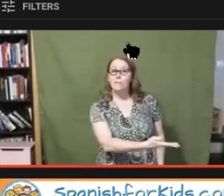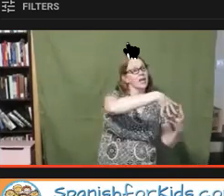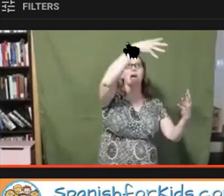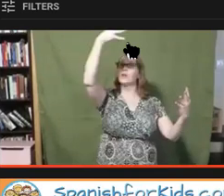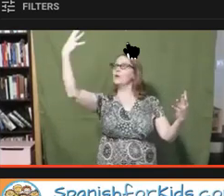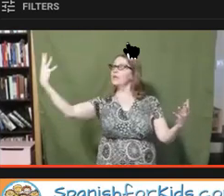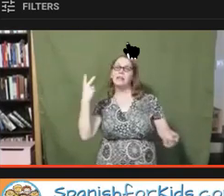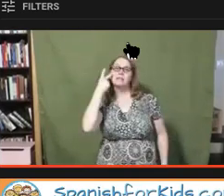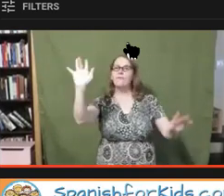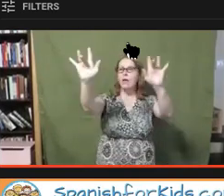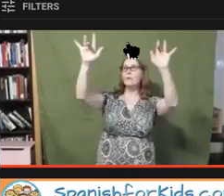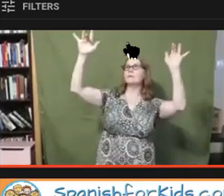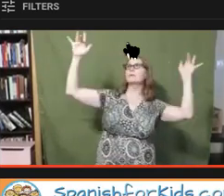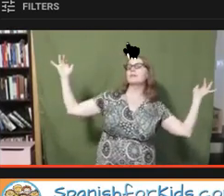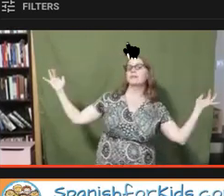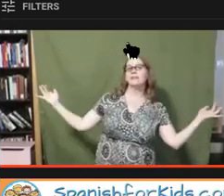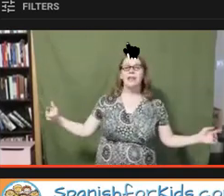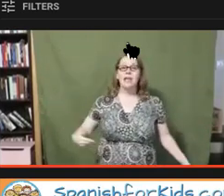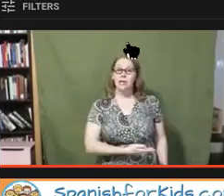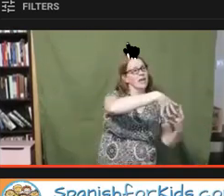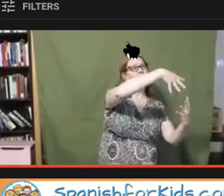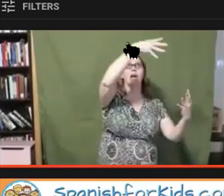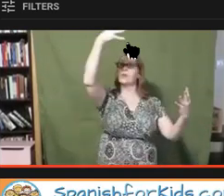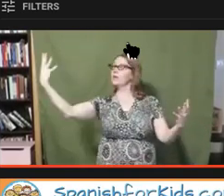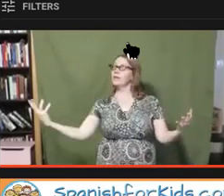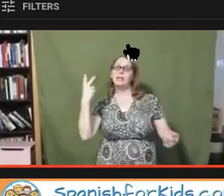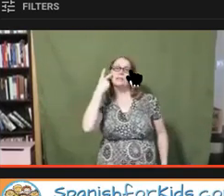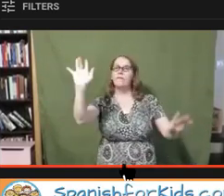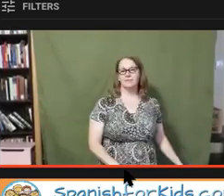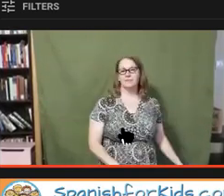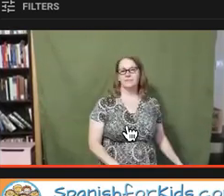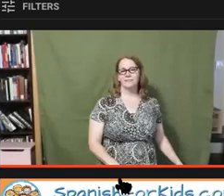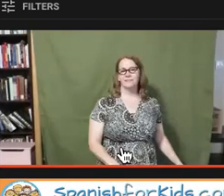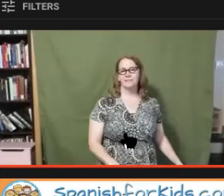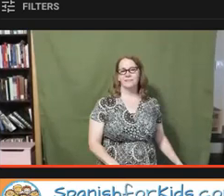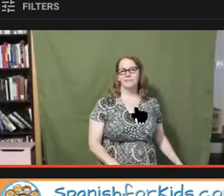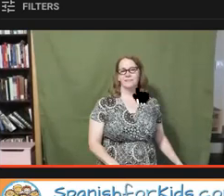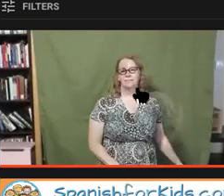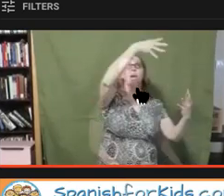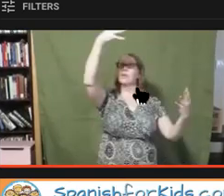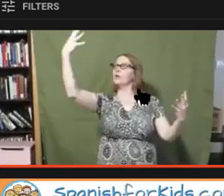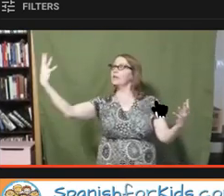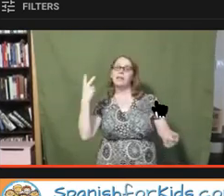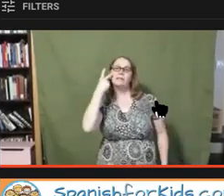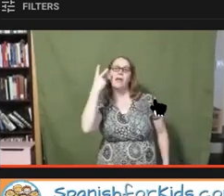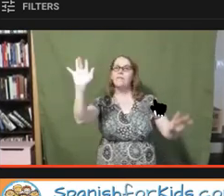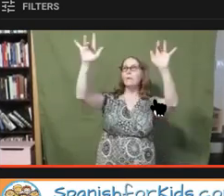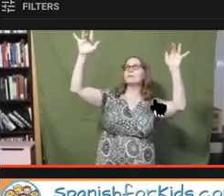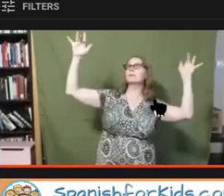canciones en español con lenguaje de señas. And right away, 2 videos come